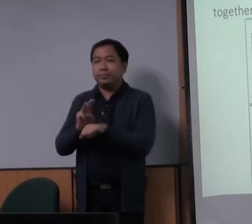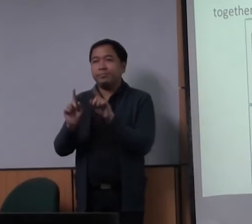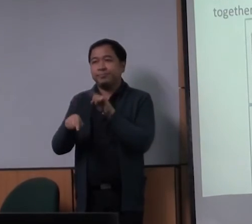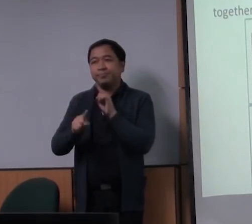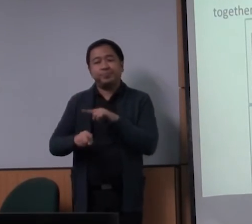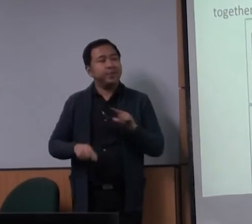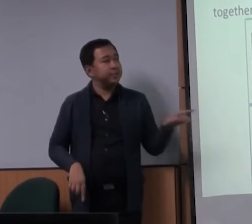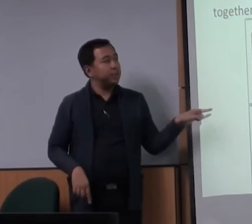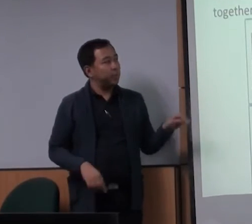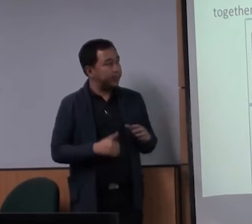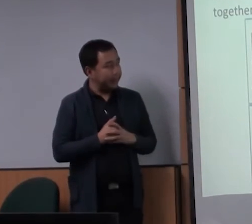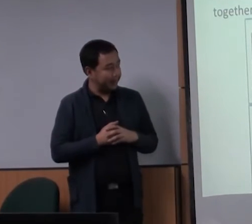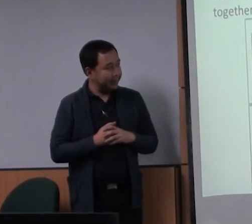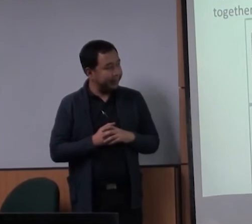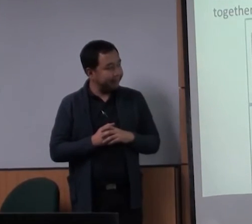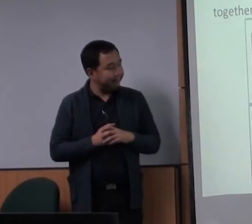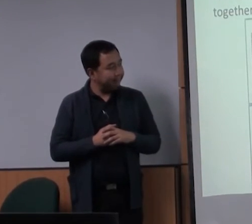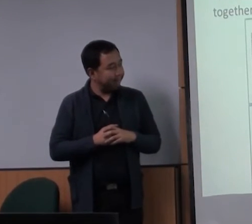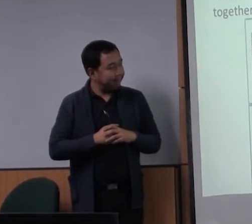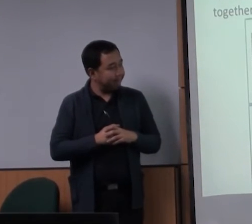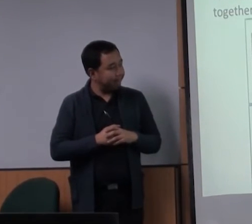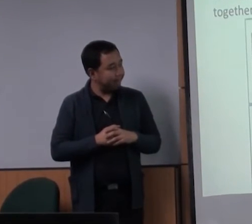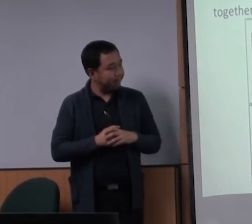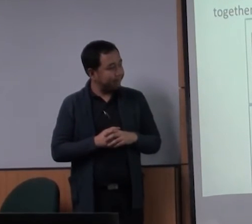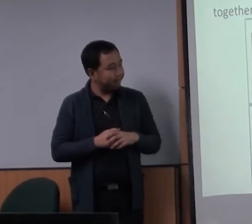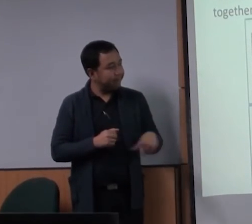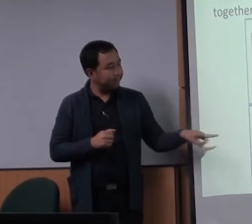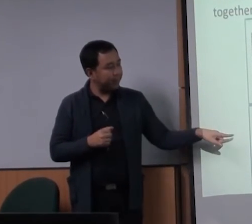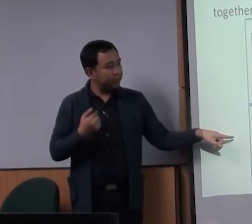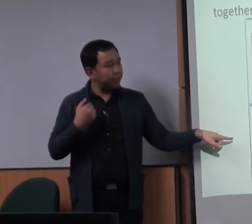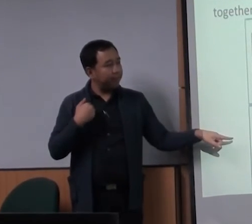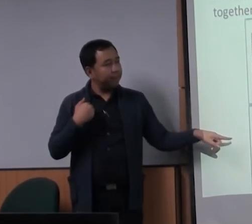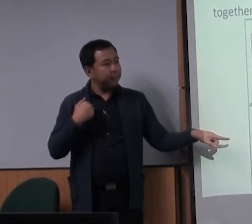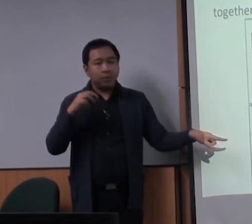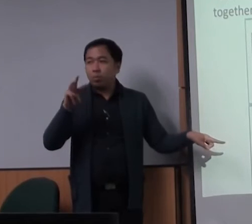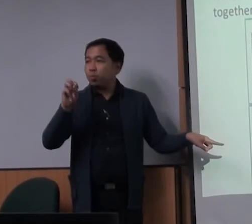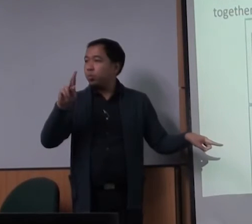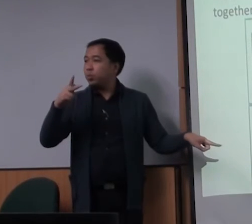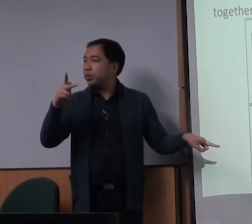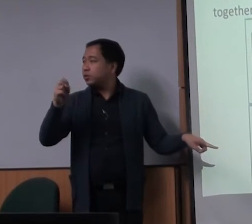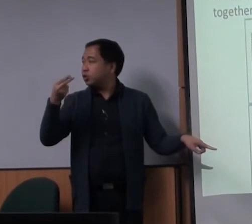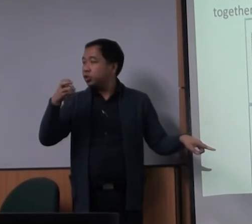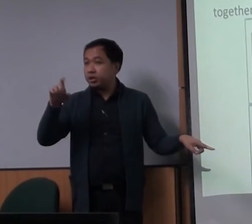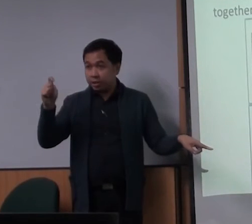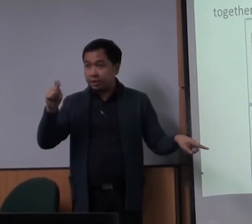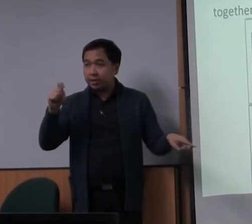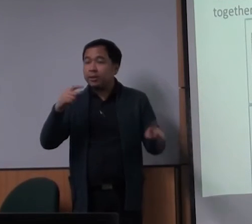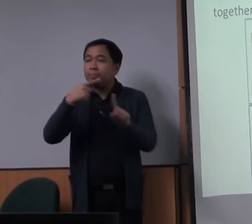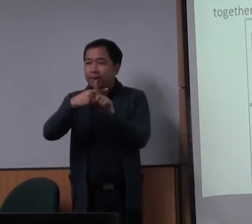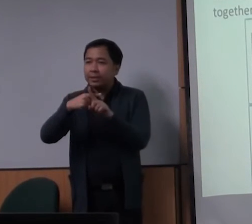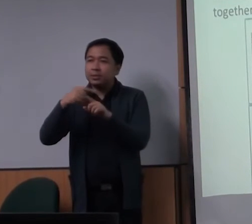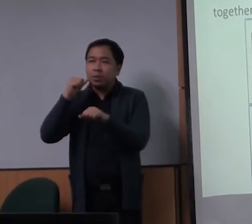There's lesson, then part of it, there's worksheets and an additional for homework.